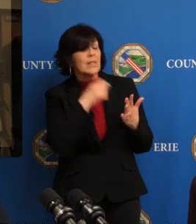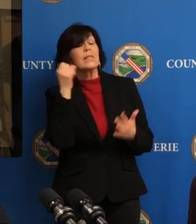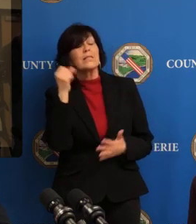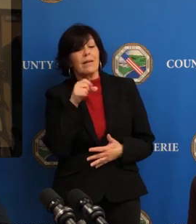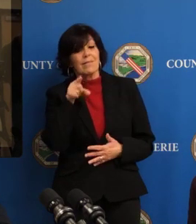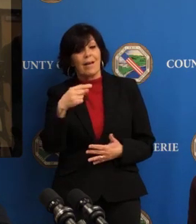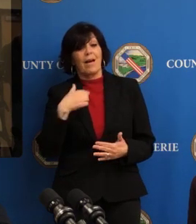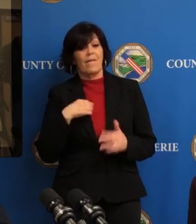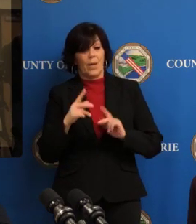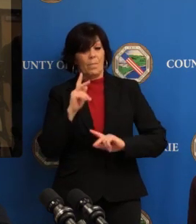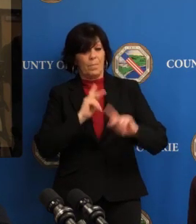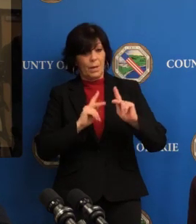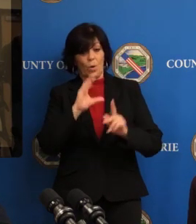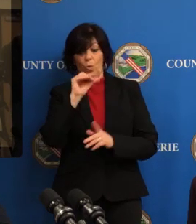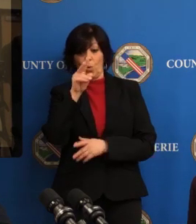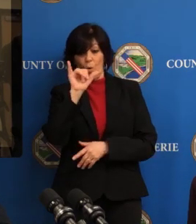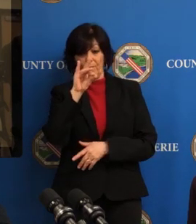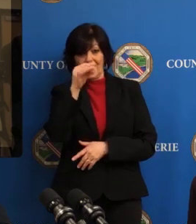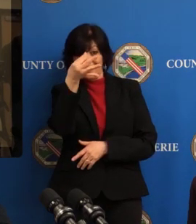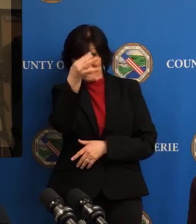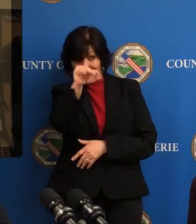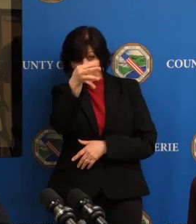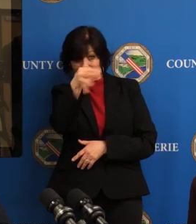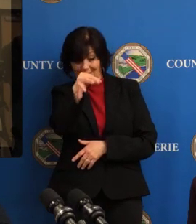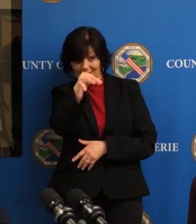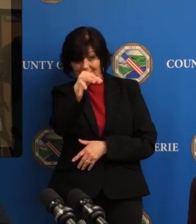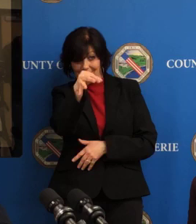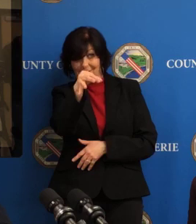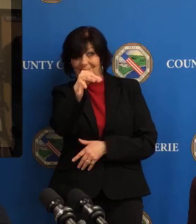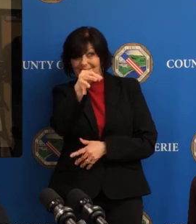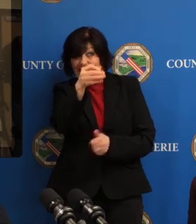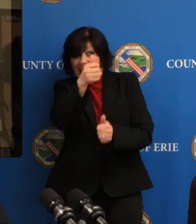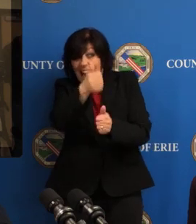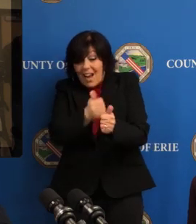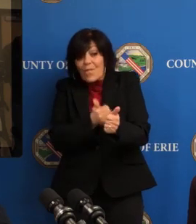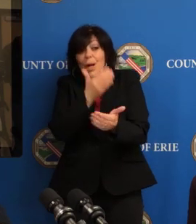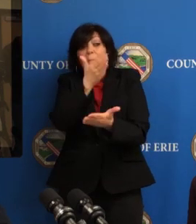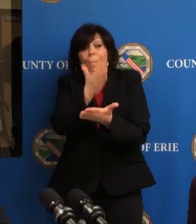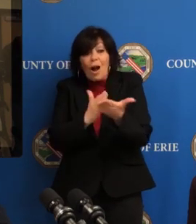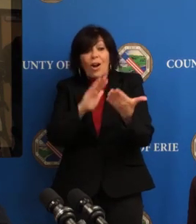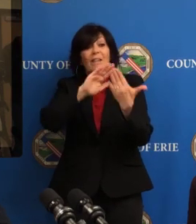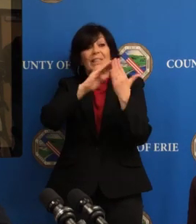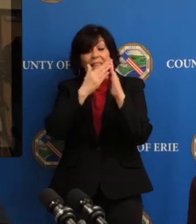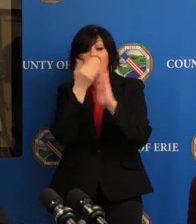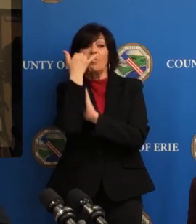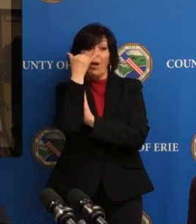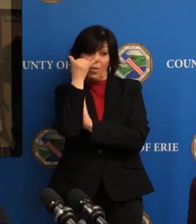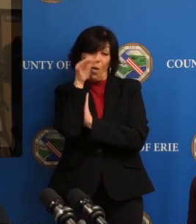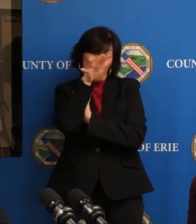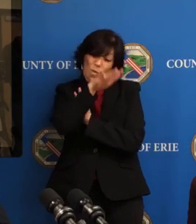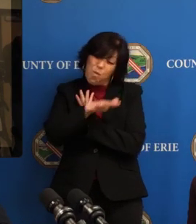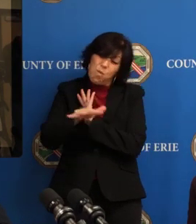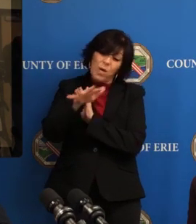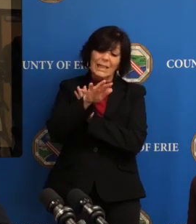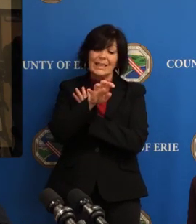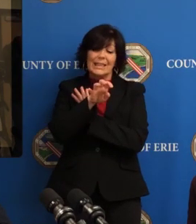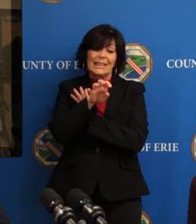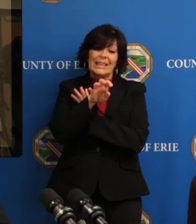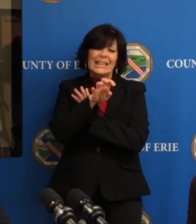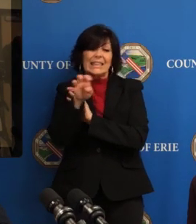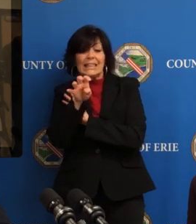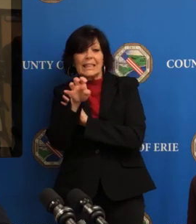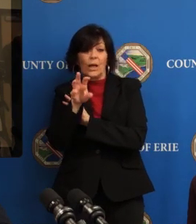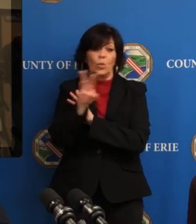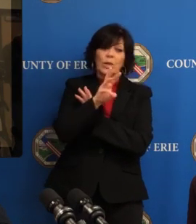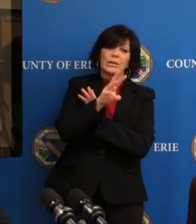cases of COVID-19 in pretty much every part of the city of Buffalo. The east side, the west side,